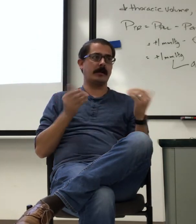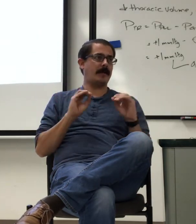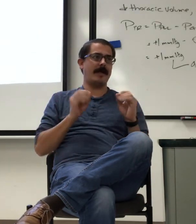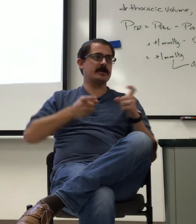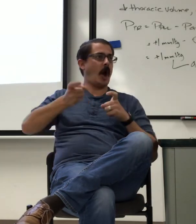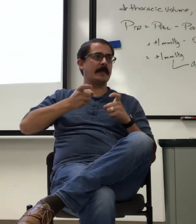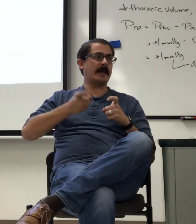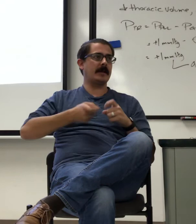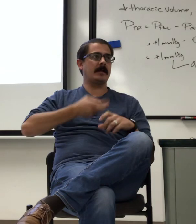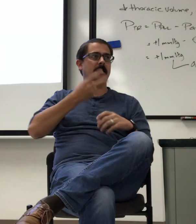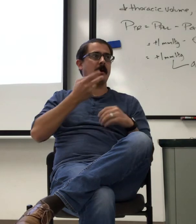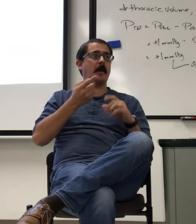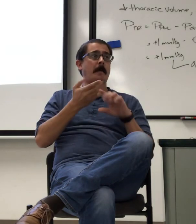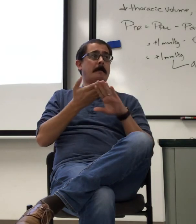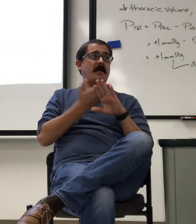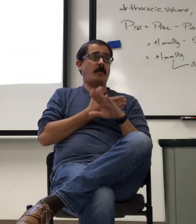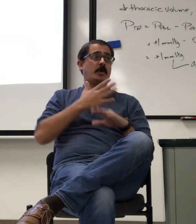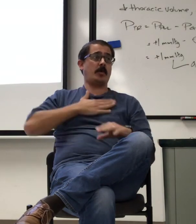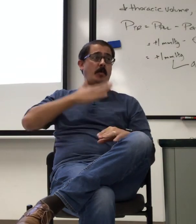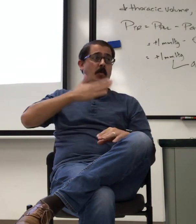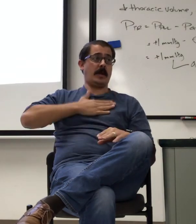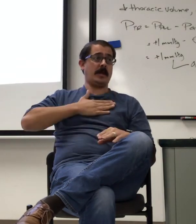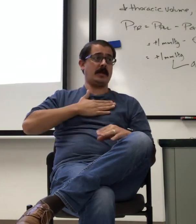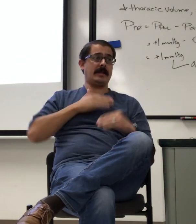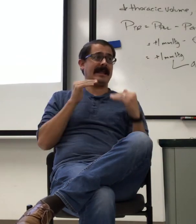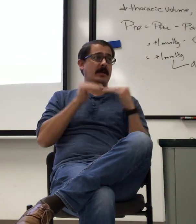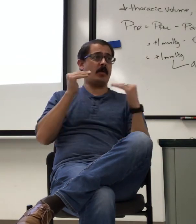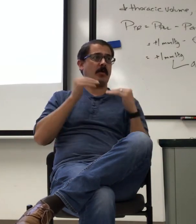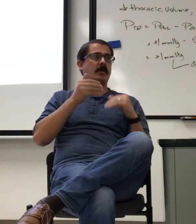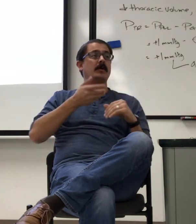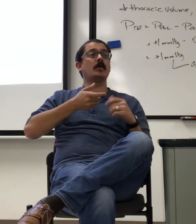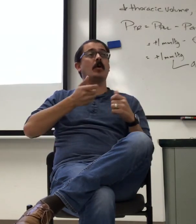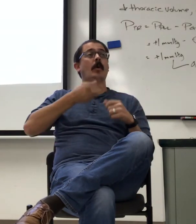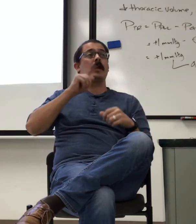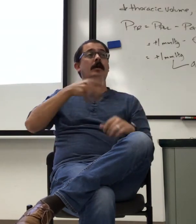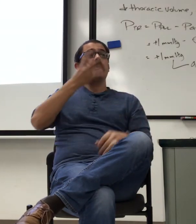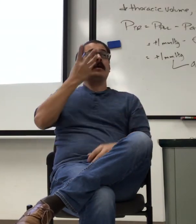dominate. But which dominate during a breath in?